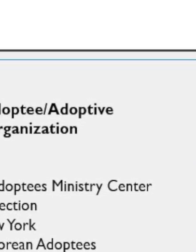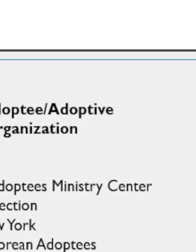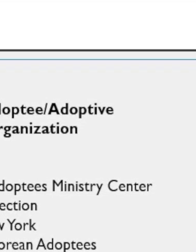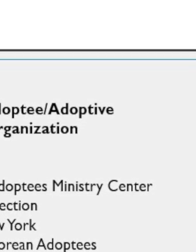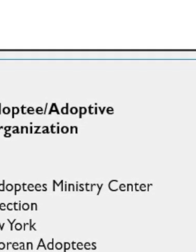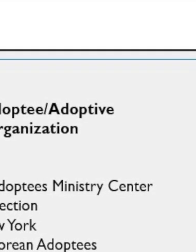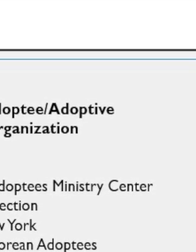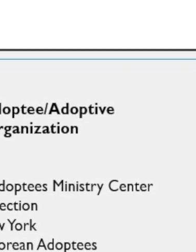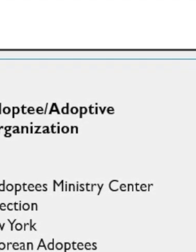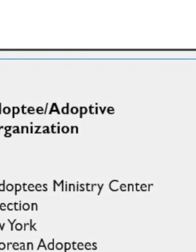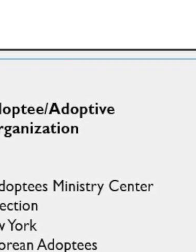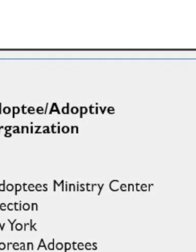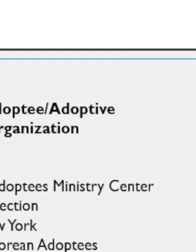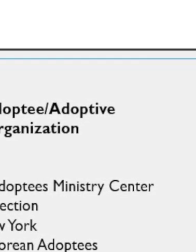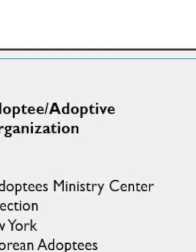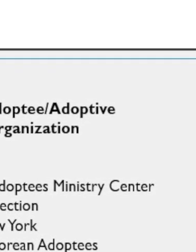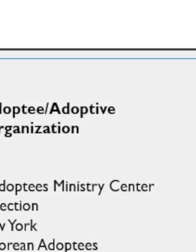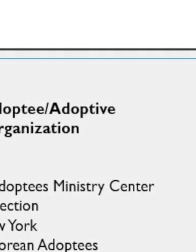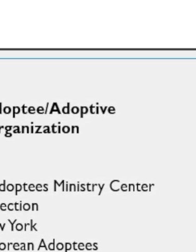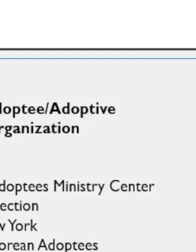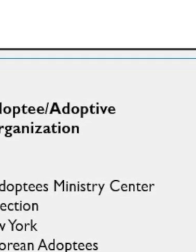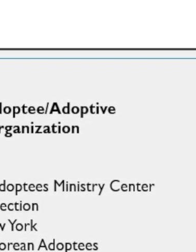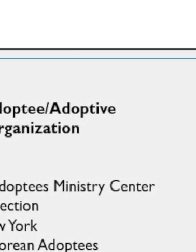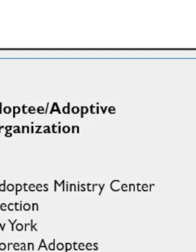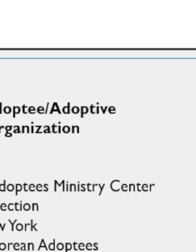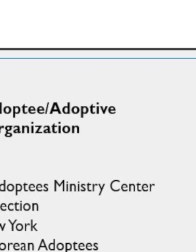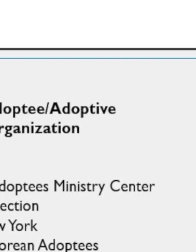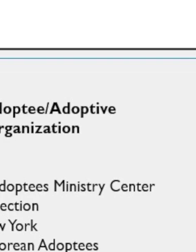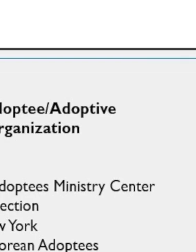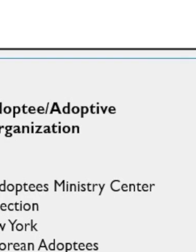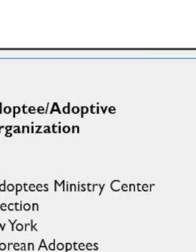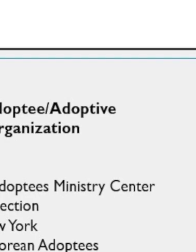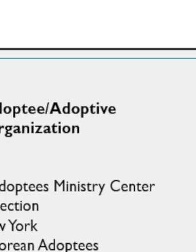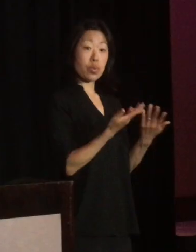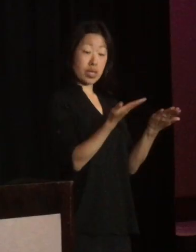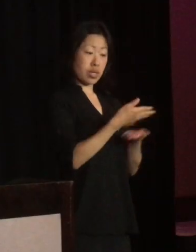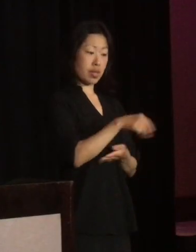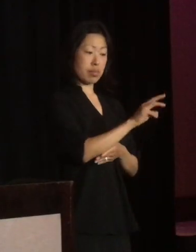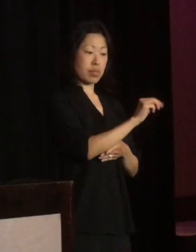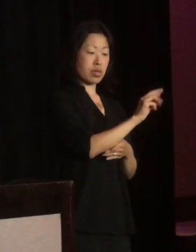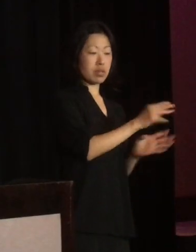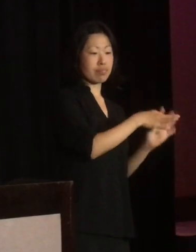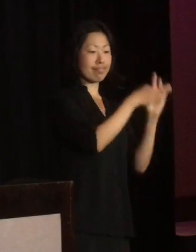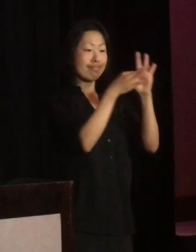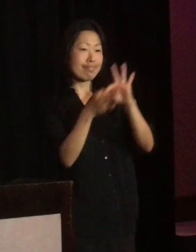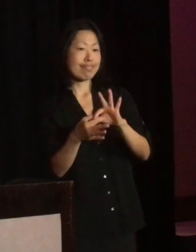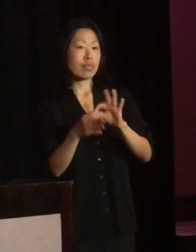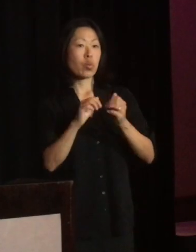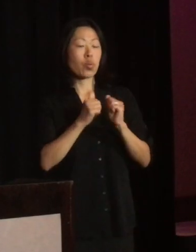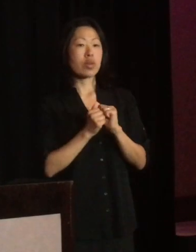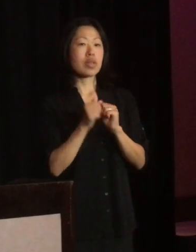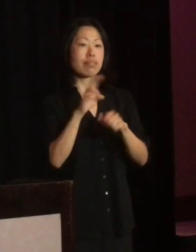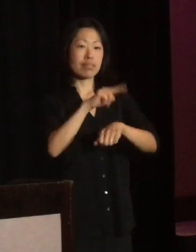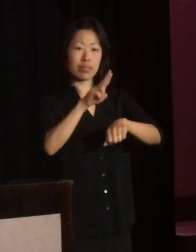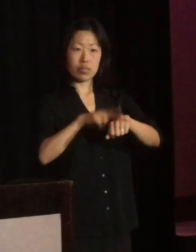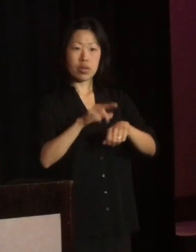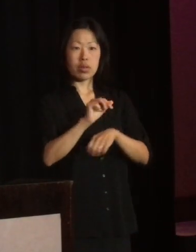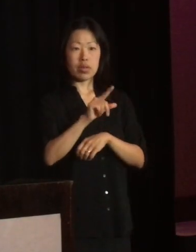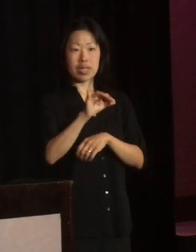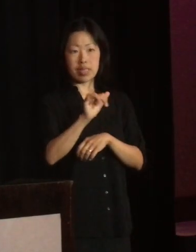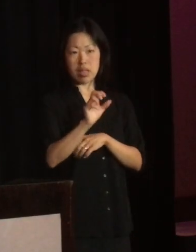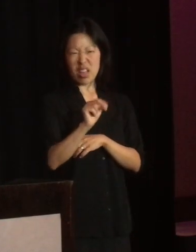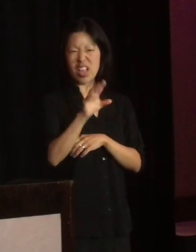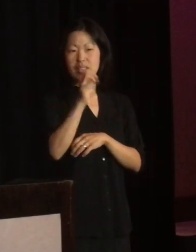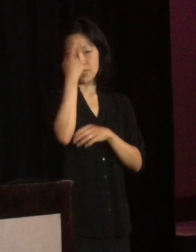there. So we here in Minnesota partnered with the National Alliance on Mental Illness. There's lots of trainings that you guys can